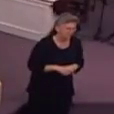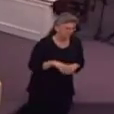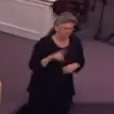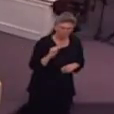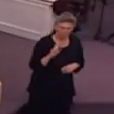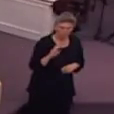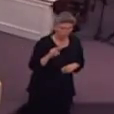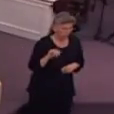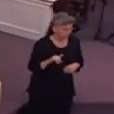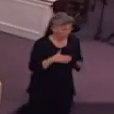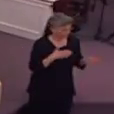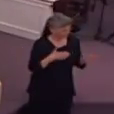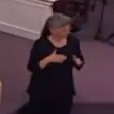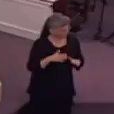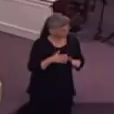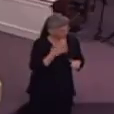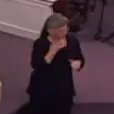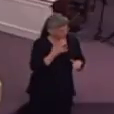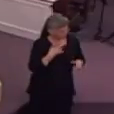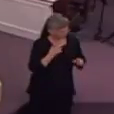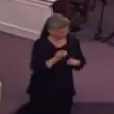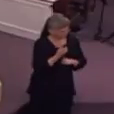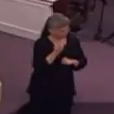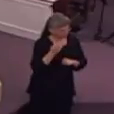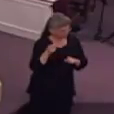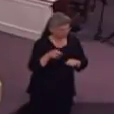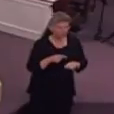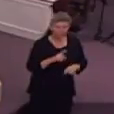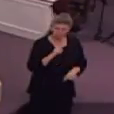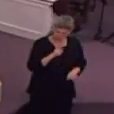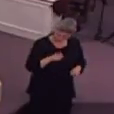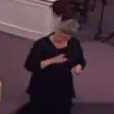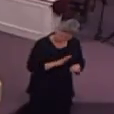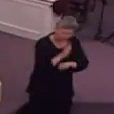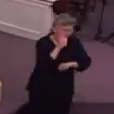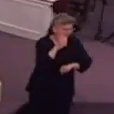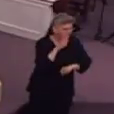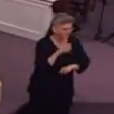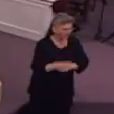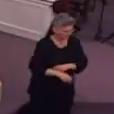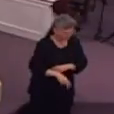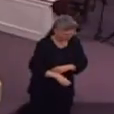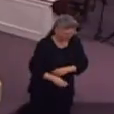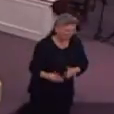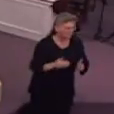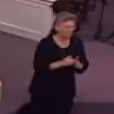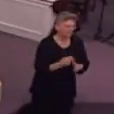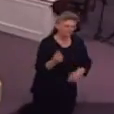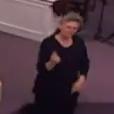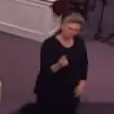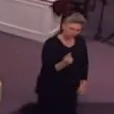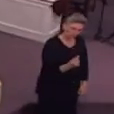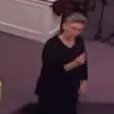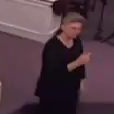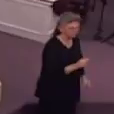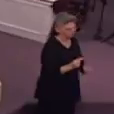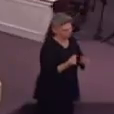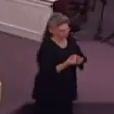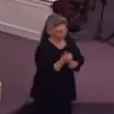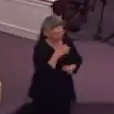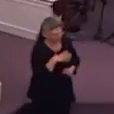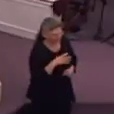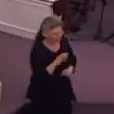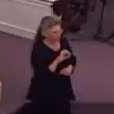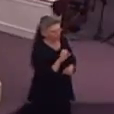Tony had planned a birthday celebration for her. And sure enough, about midnight again, here comes this group of ladies,